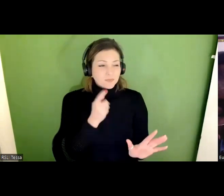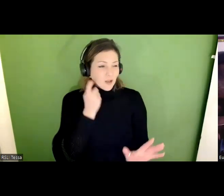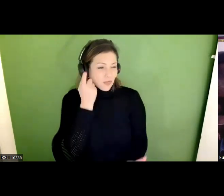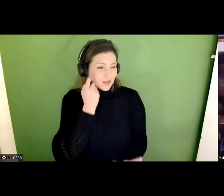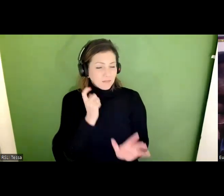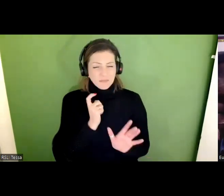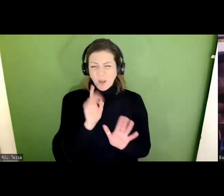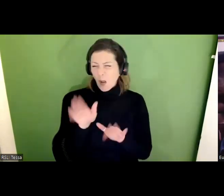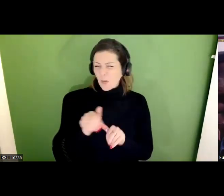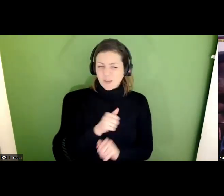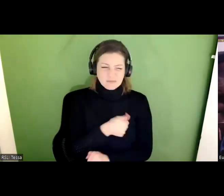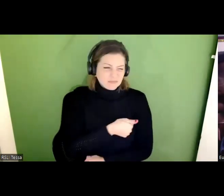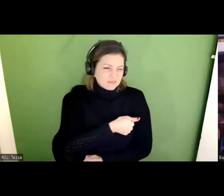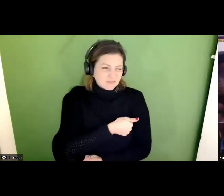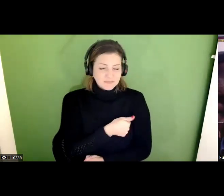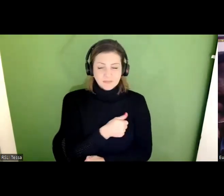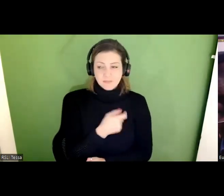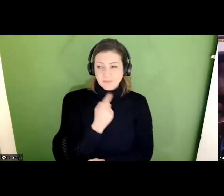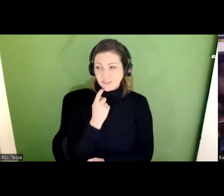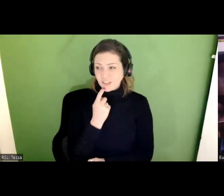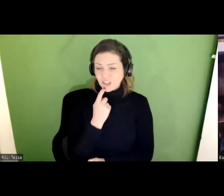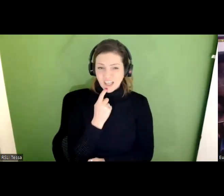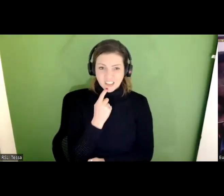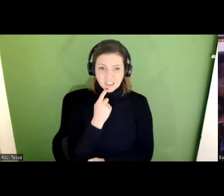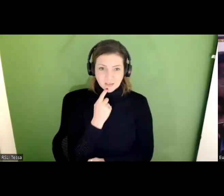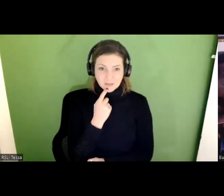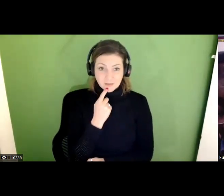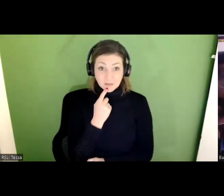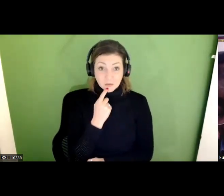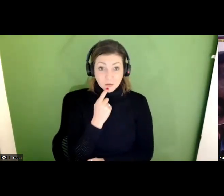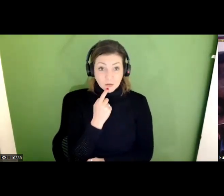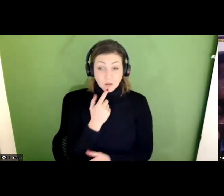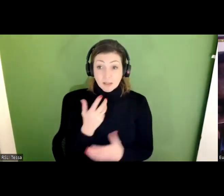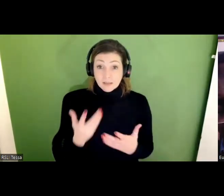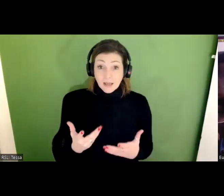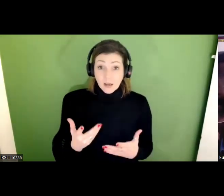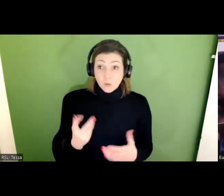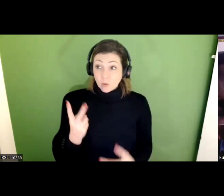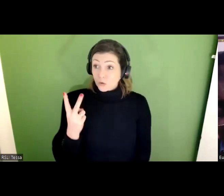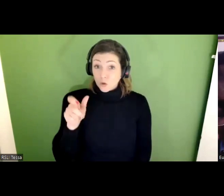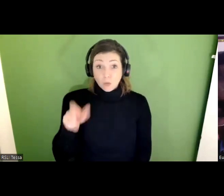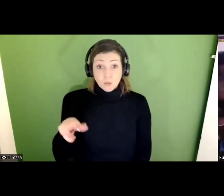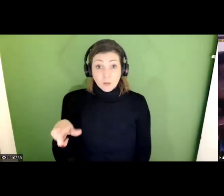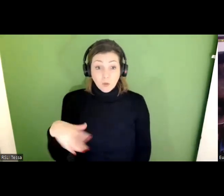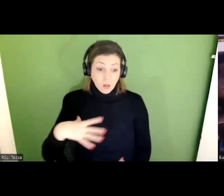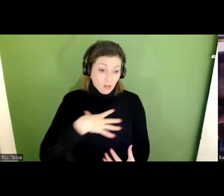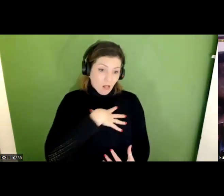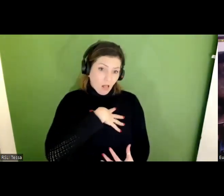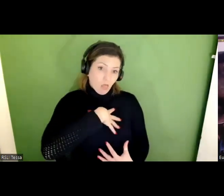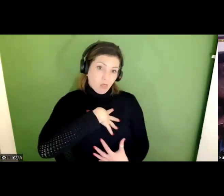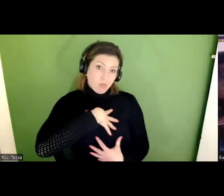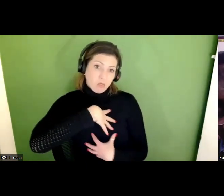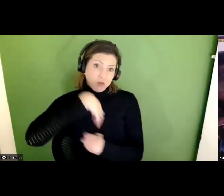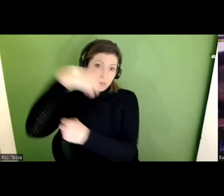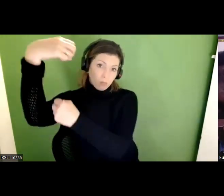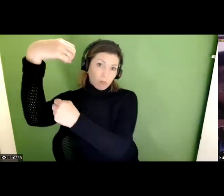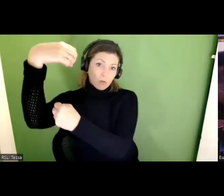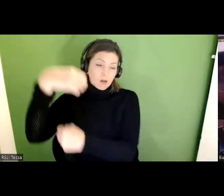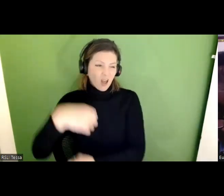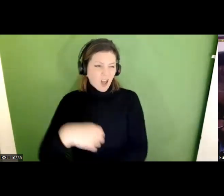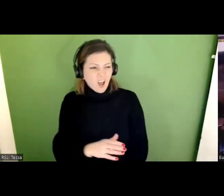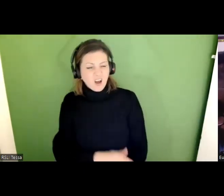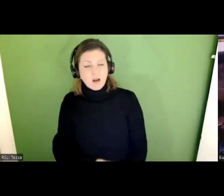jealousy. Now there are 2 people scraping me off the floor, like I'm a nobody, a bloody